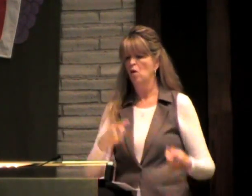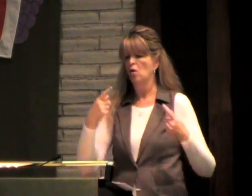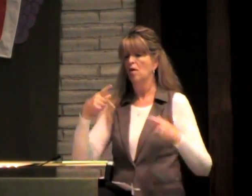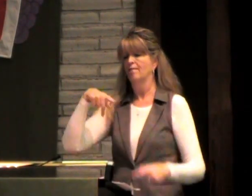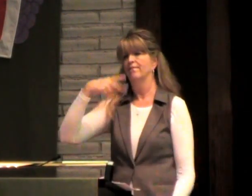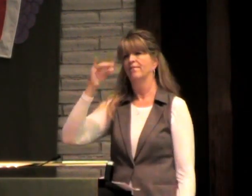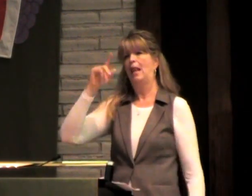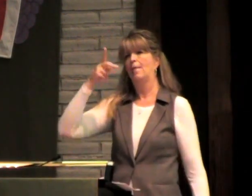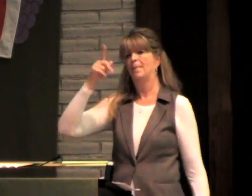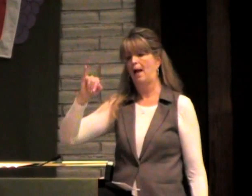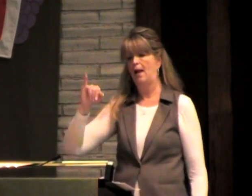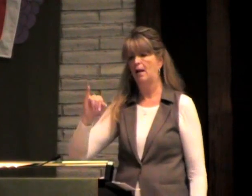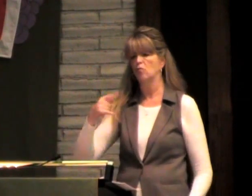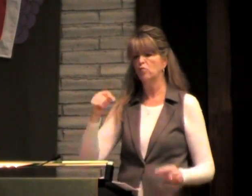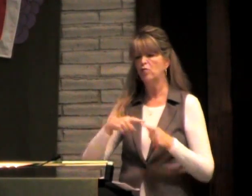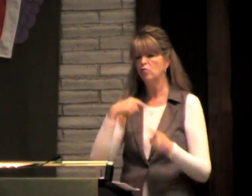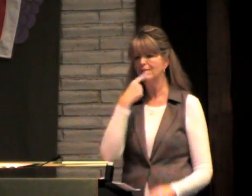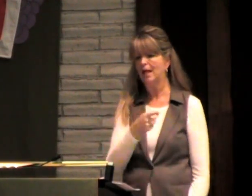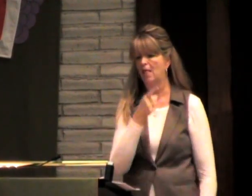the people in Philippi